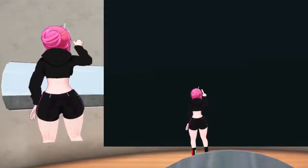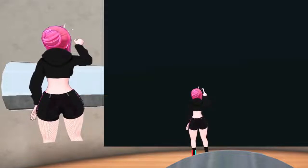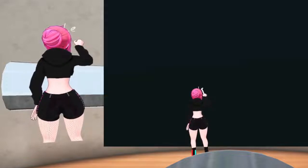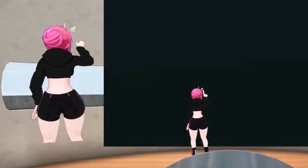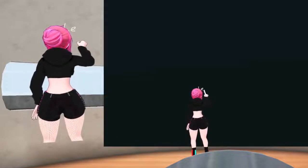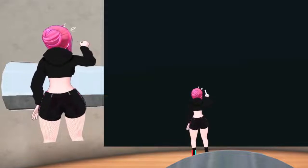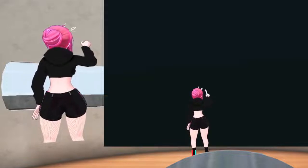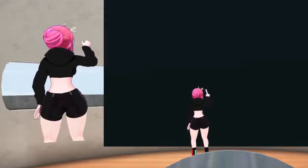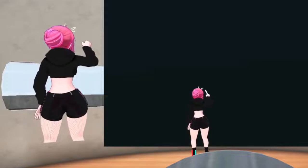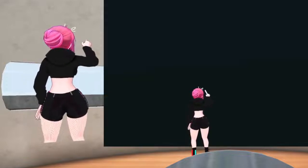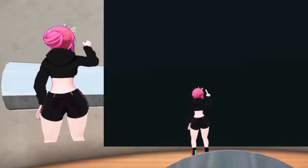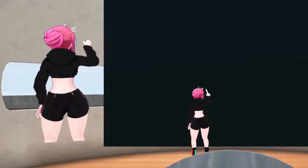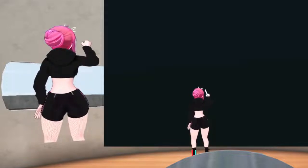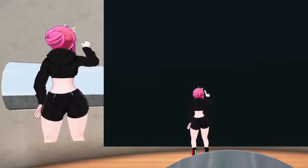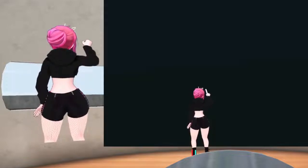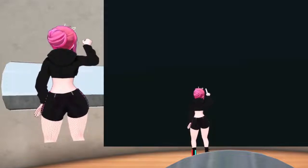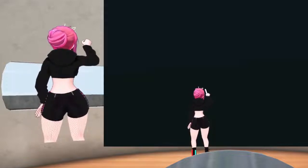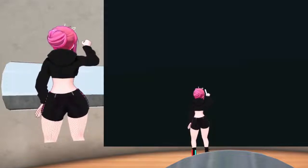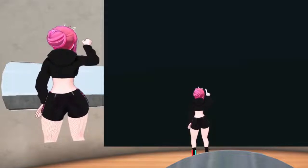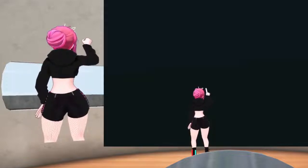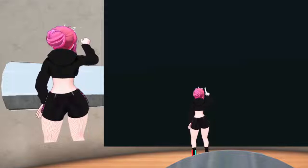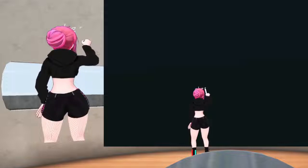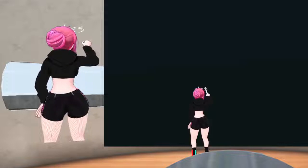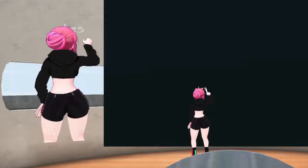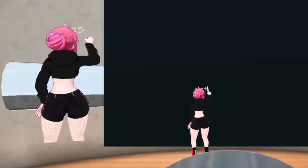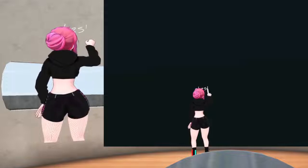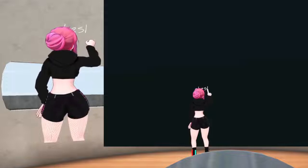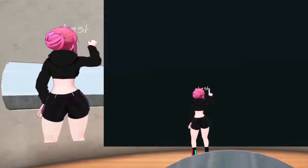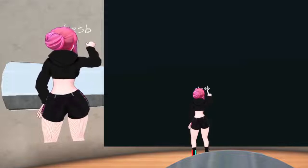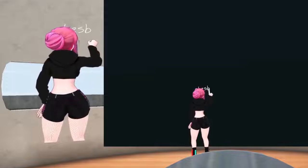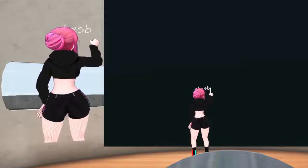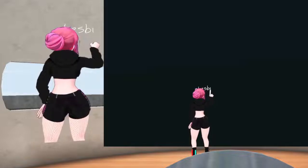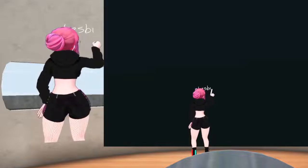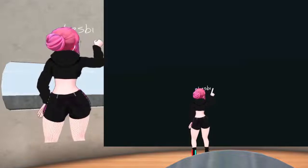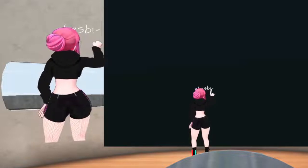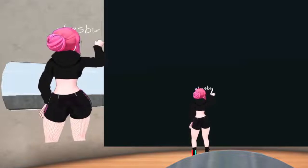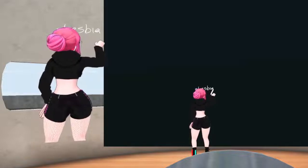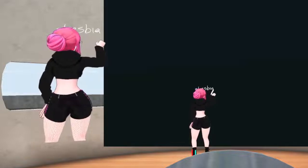LGBTQ, so QIA+, I think that's what it is right now.